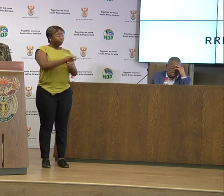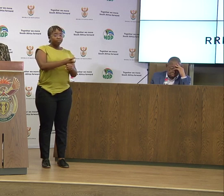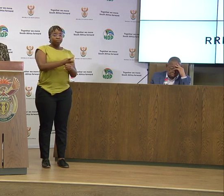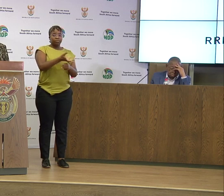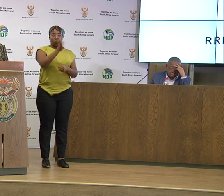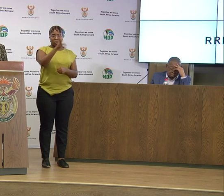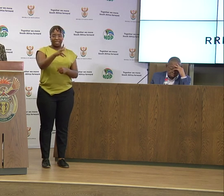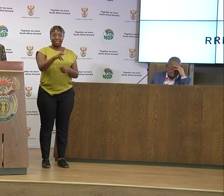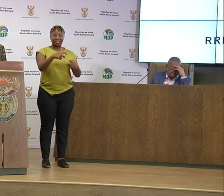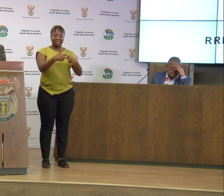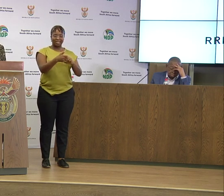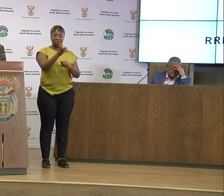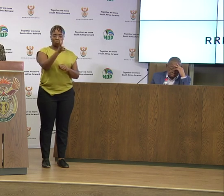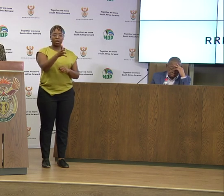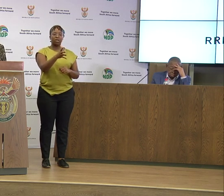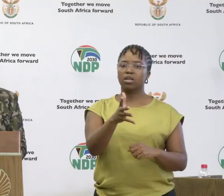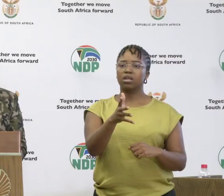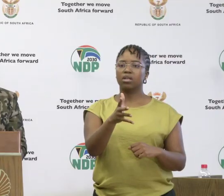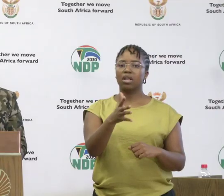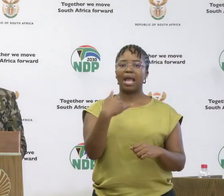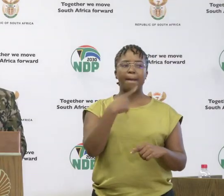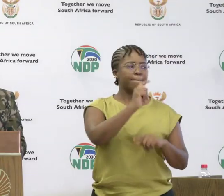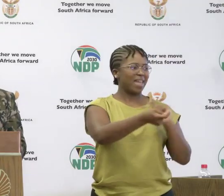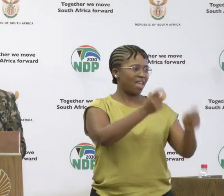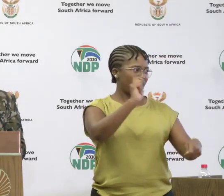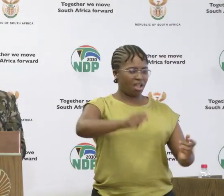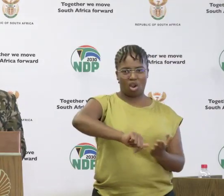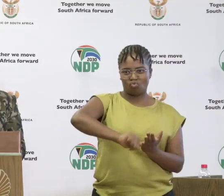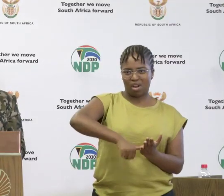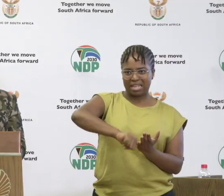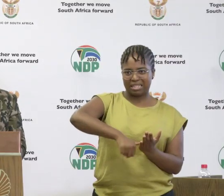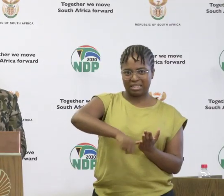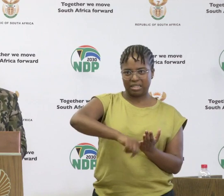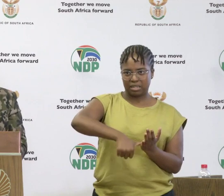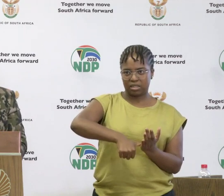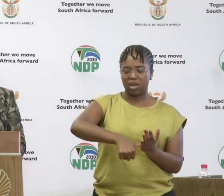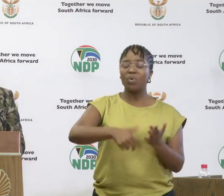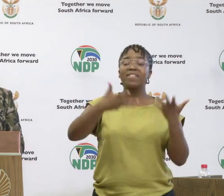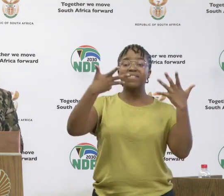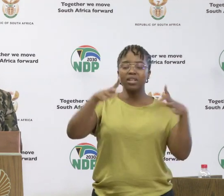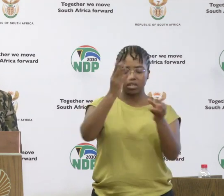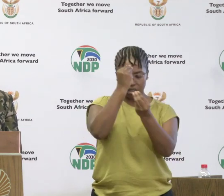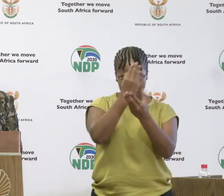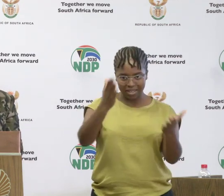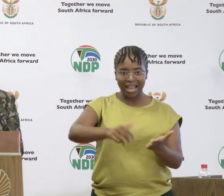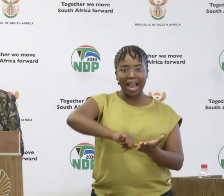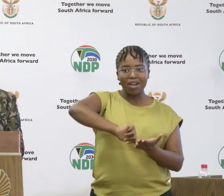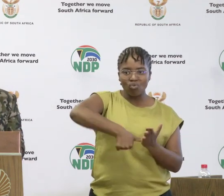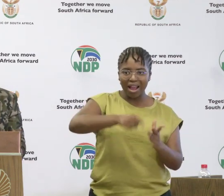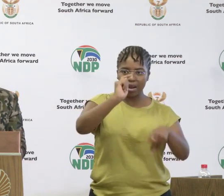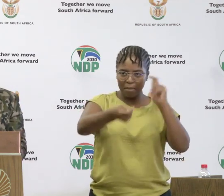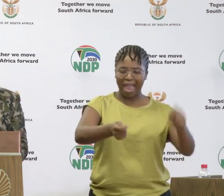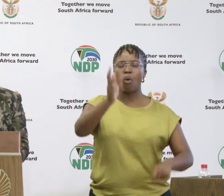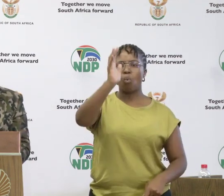particular will relate to payment of social grants, and we have already indicated that payments will be